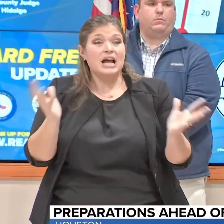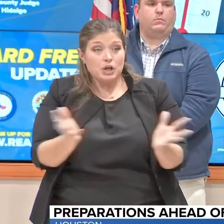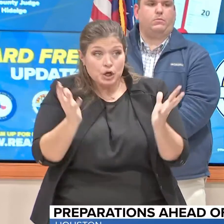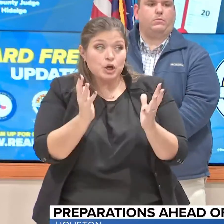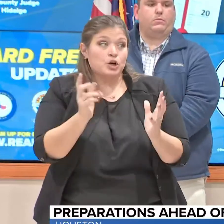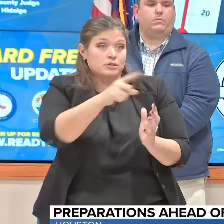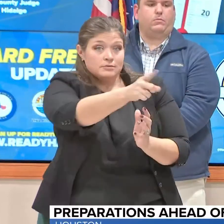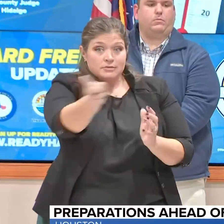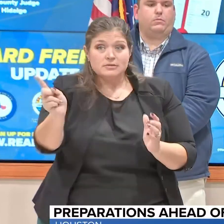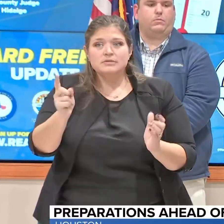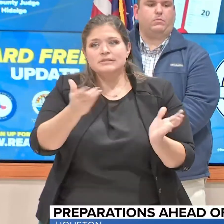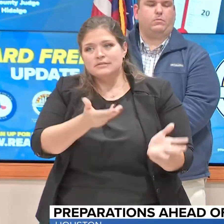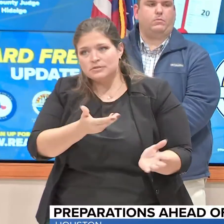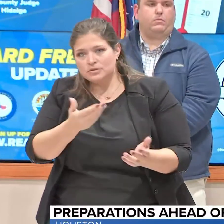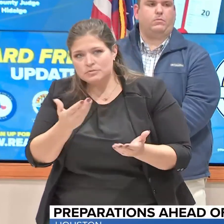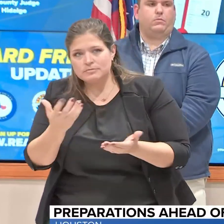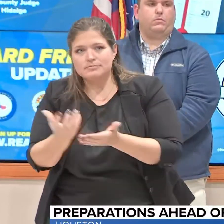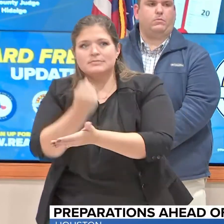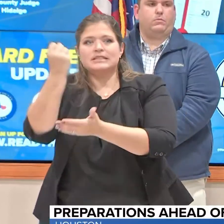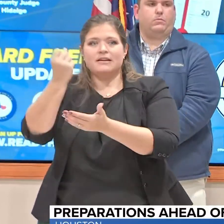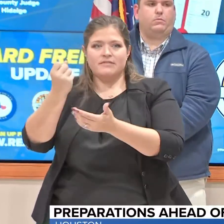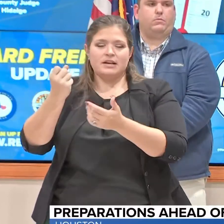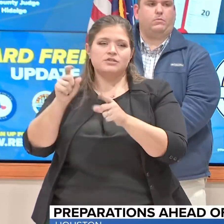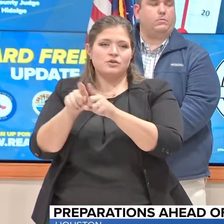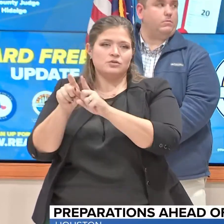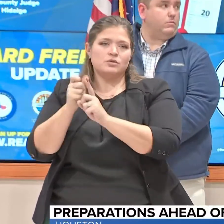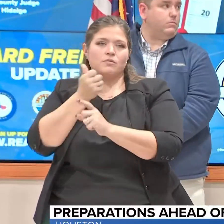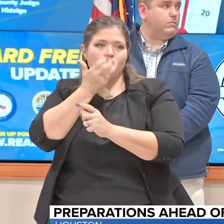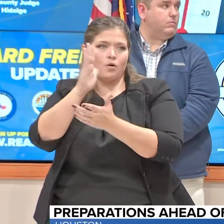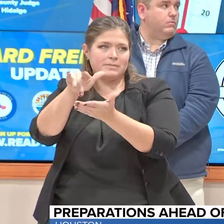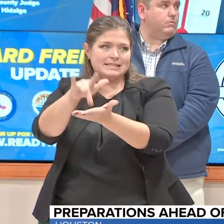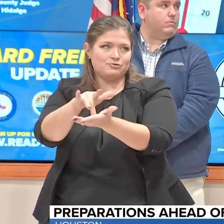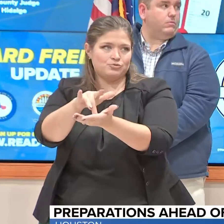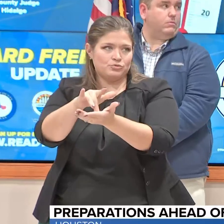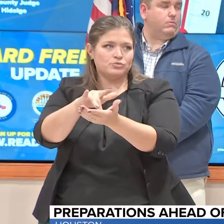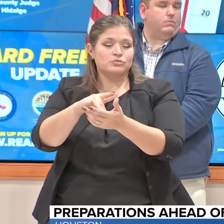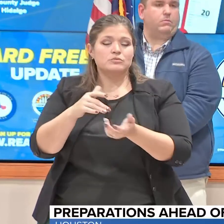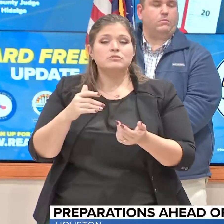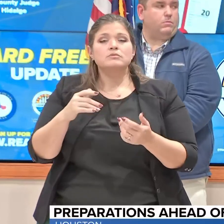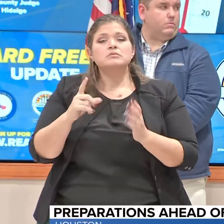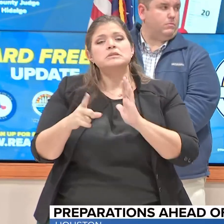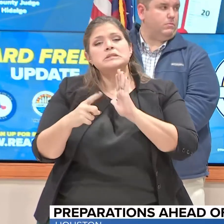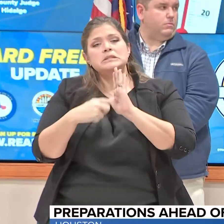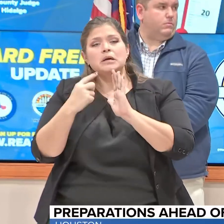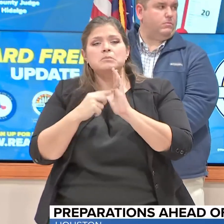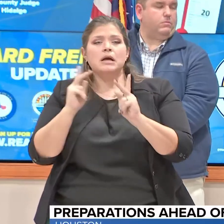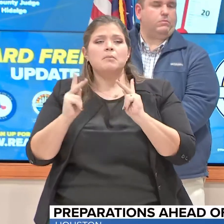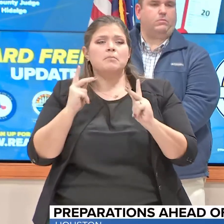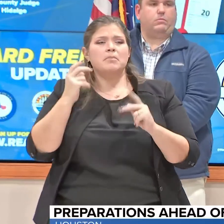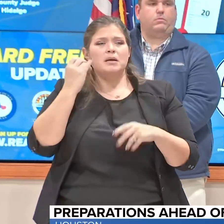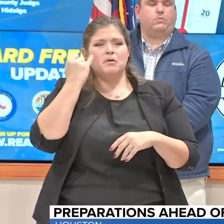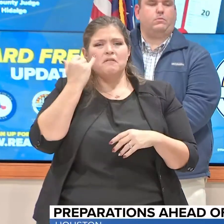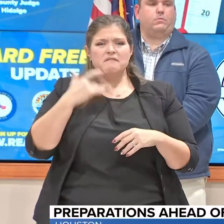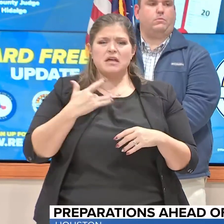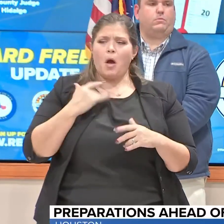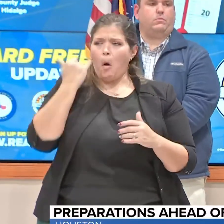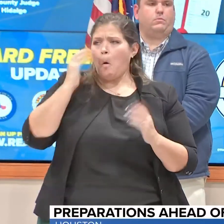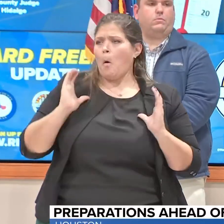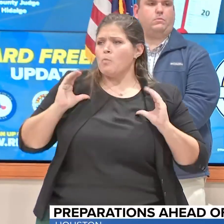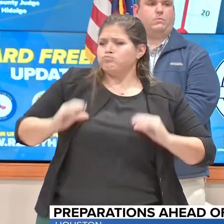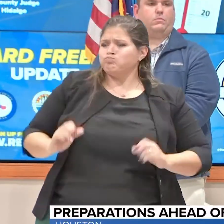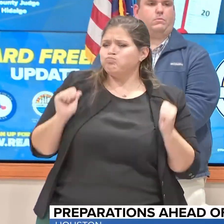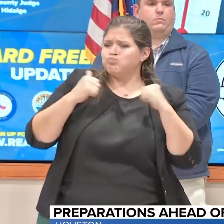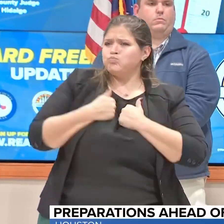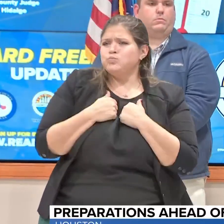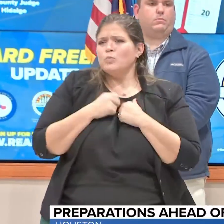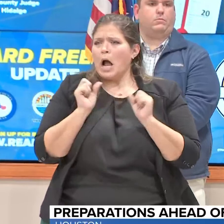them to take advantage of the warming centers. Because sometimes people will try to stick it out, thinking it's